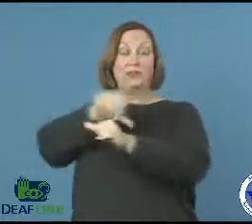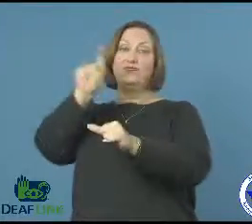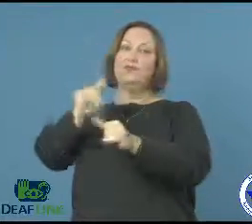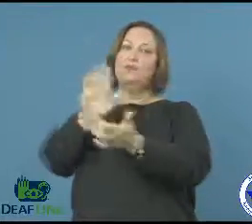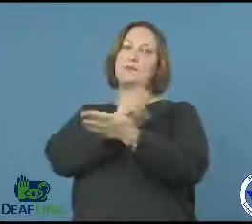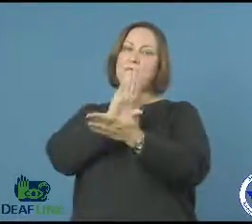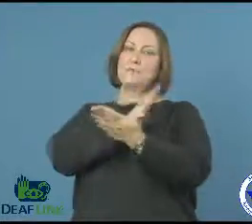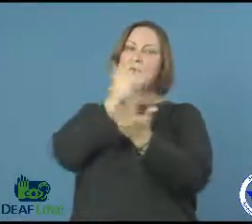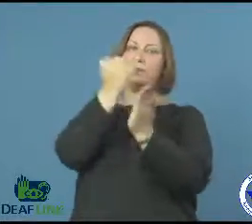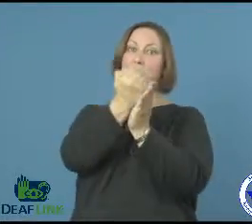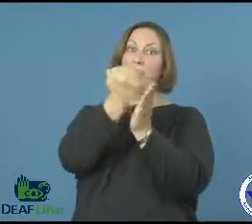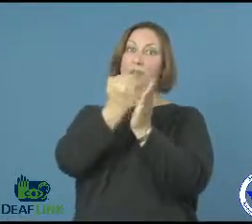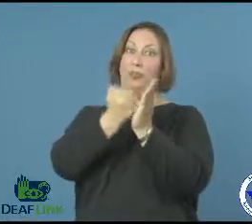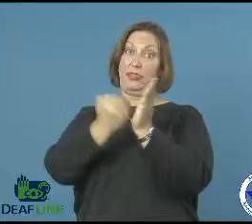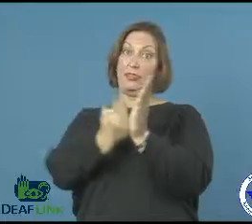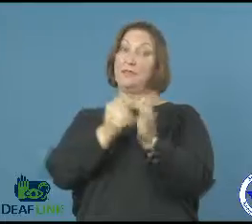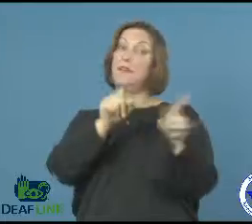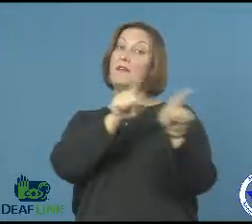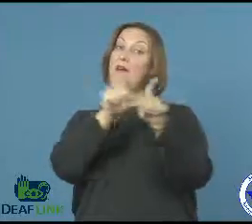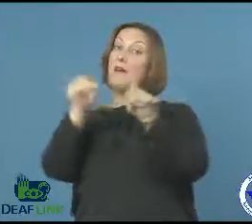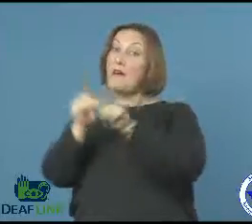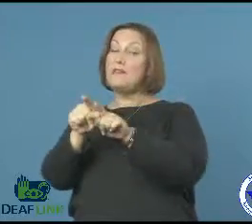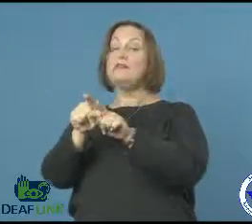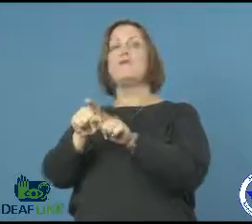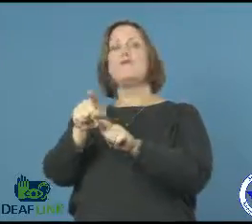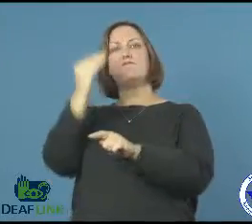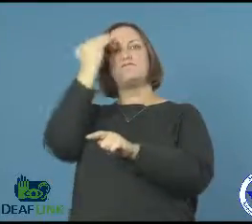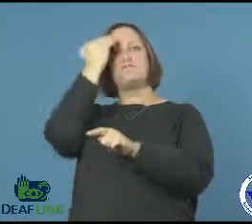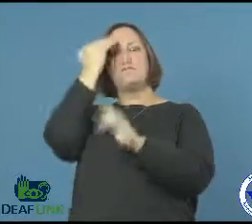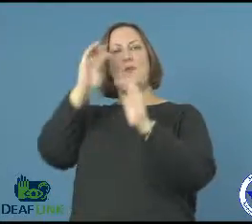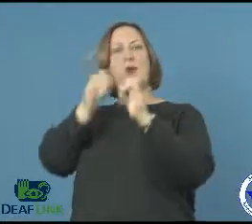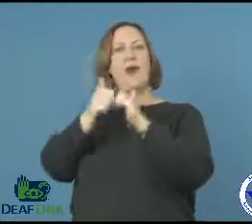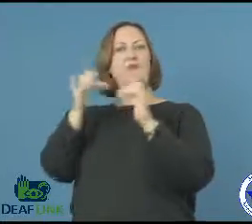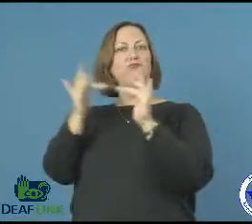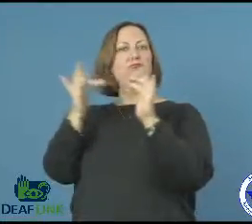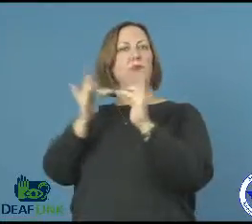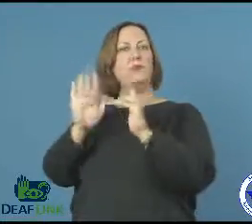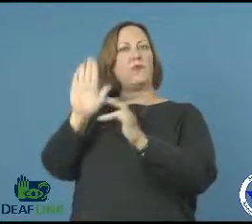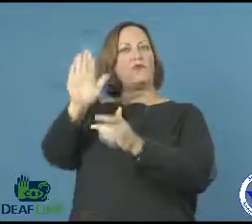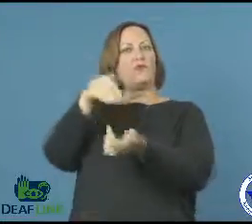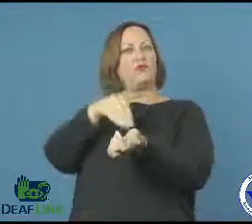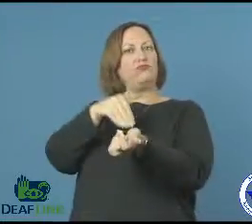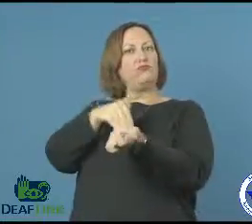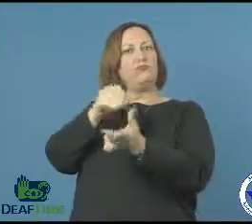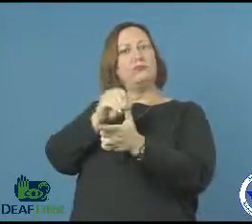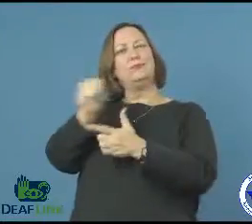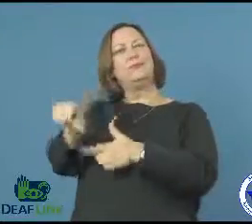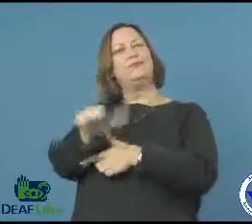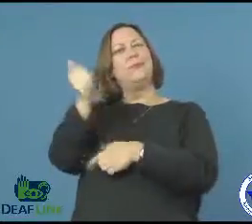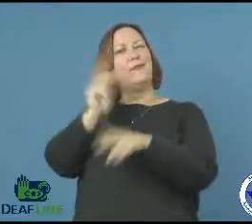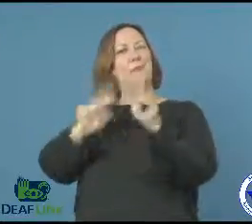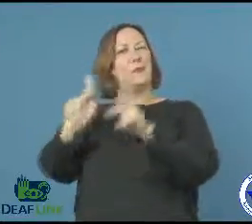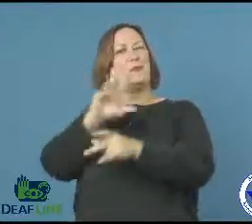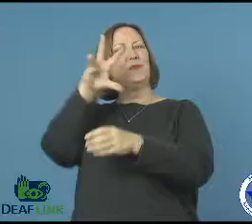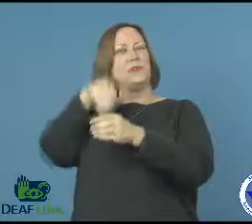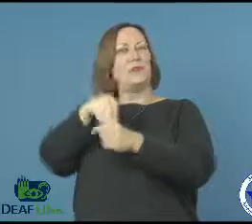network, along with names of your doctors and other service care providers.